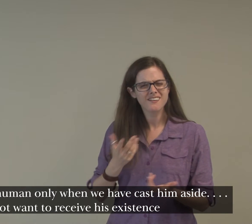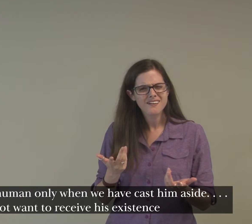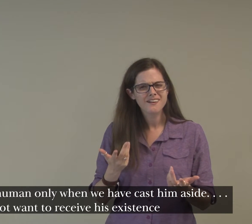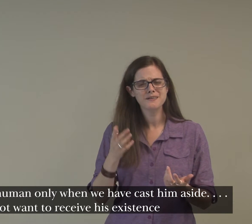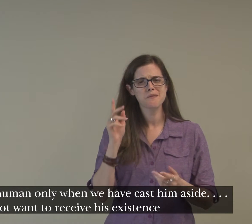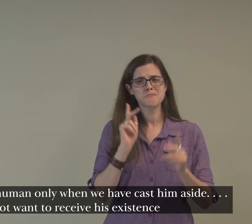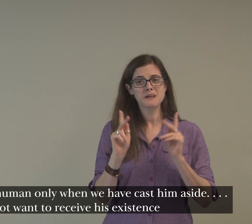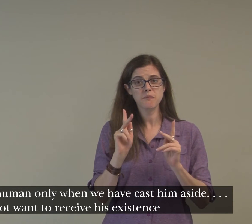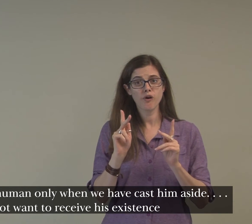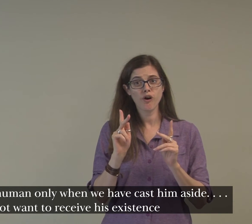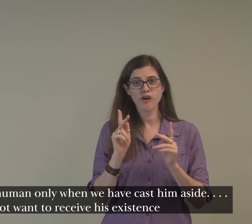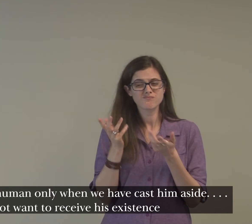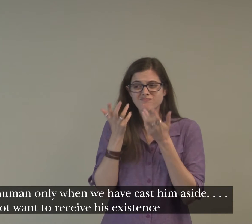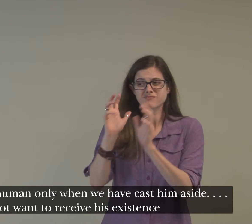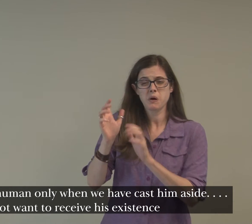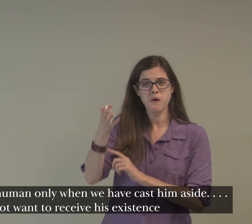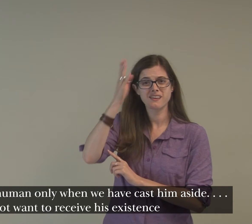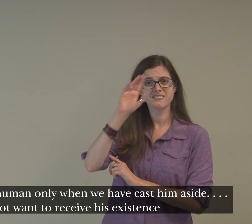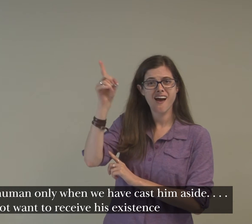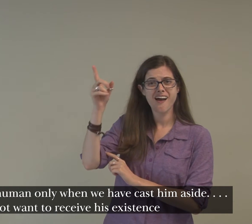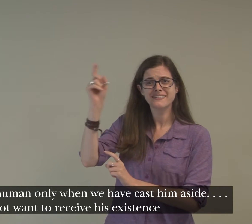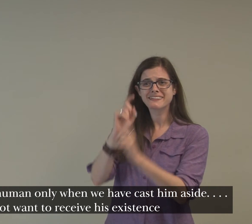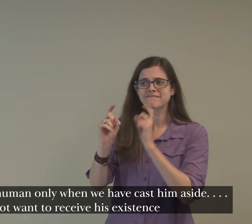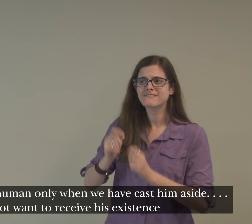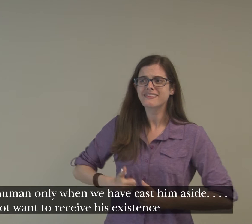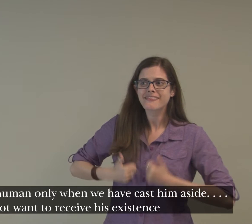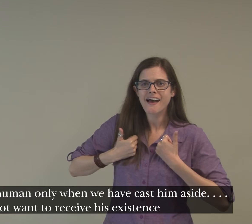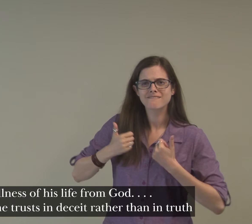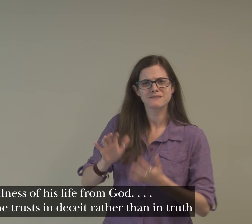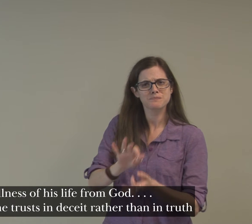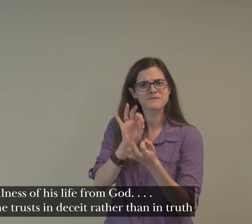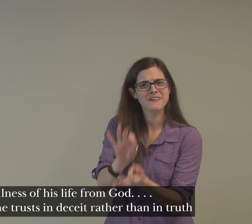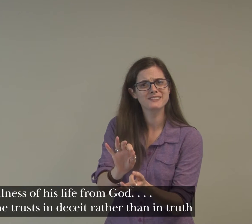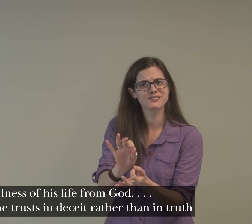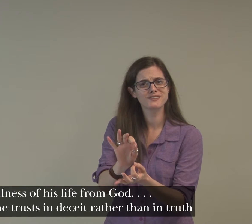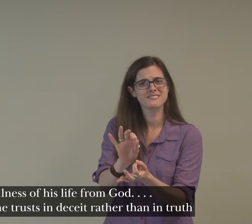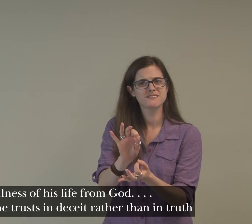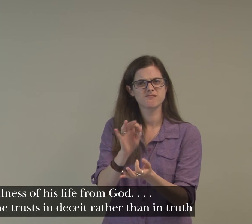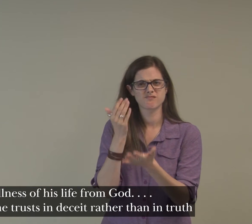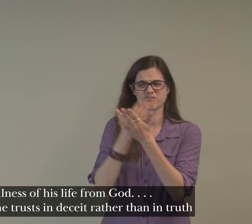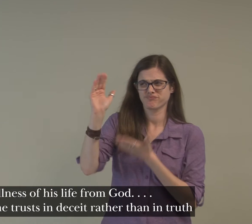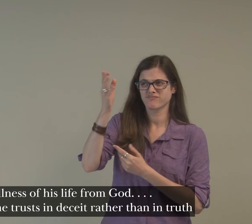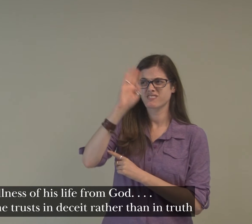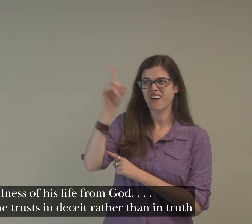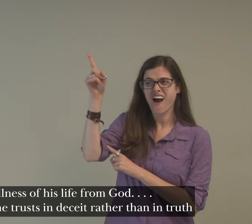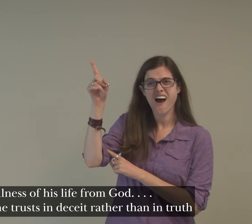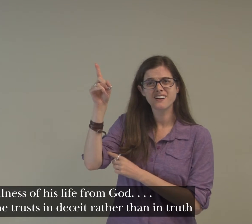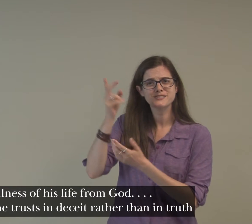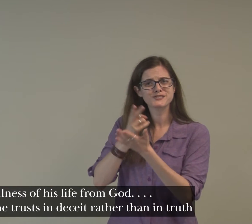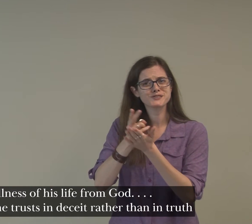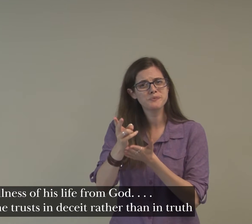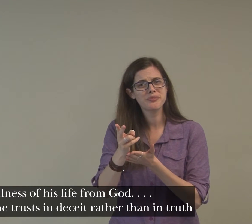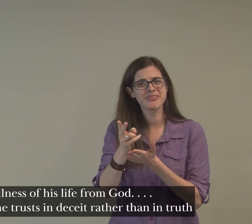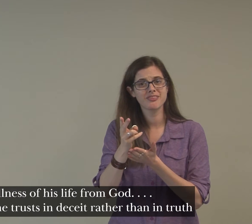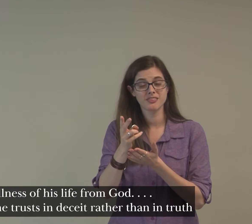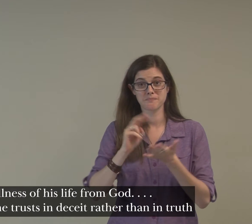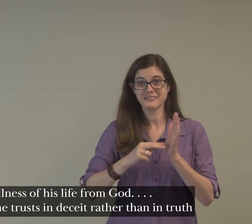Man does not want to receive his existence and the fullness of his life from God, and in doing so he trusts in deceit rather